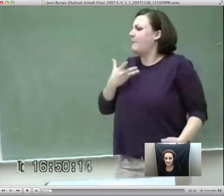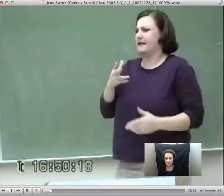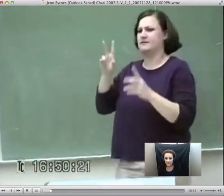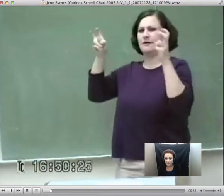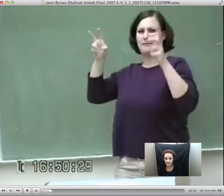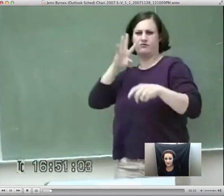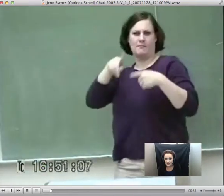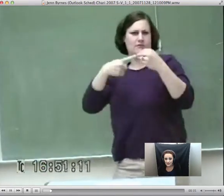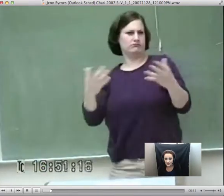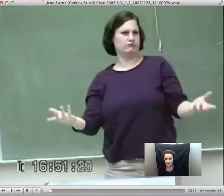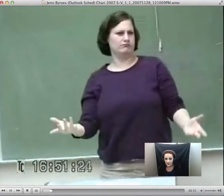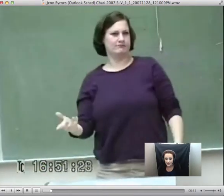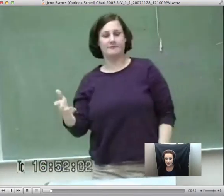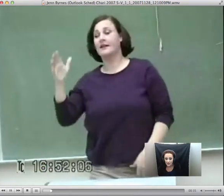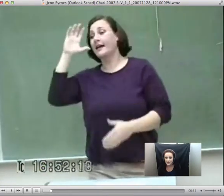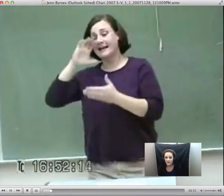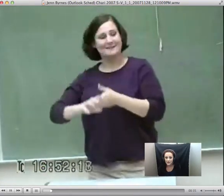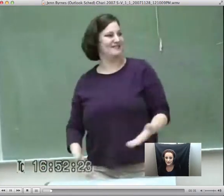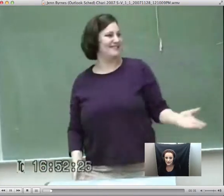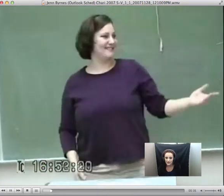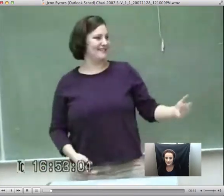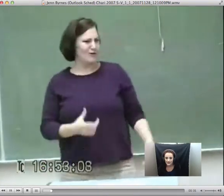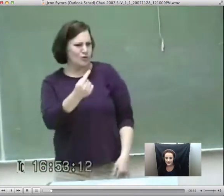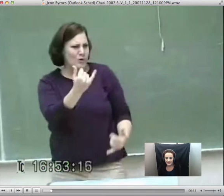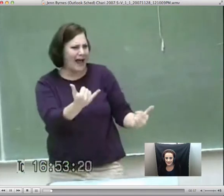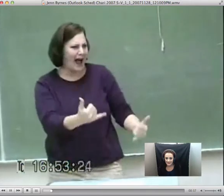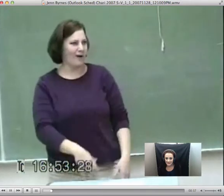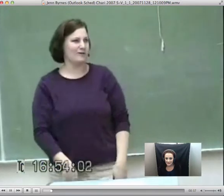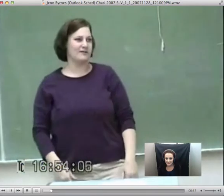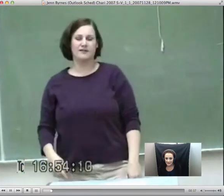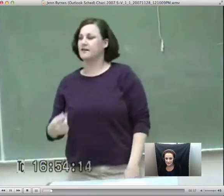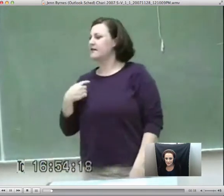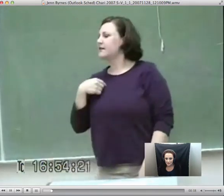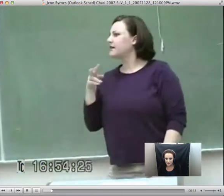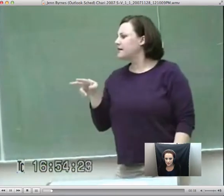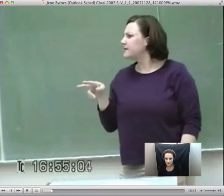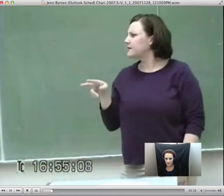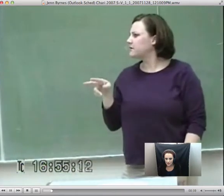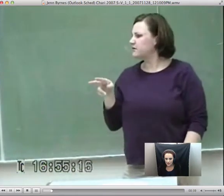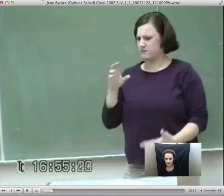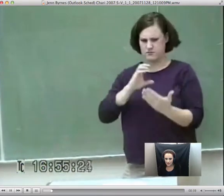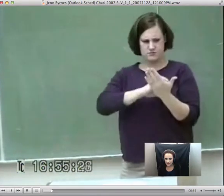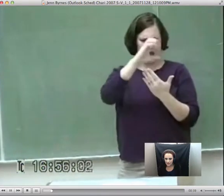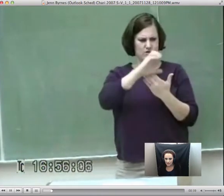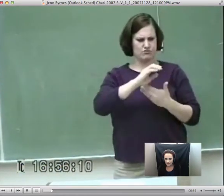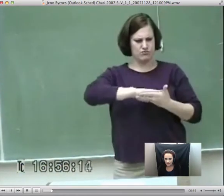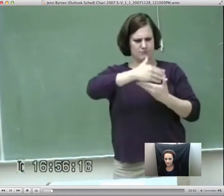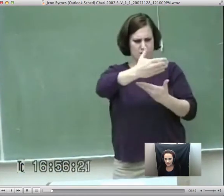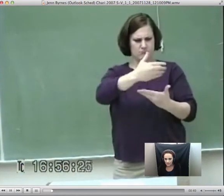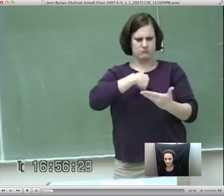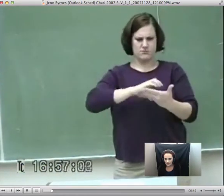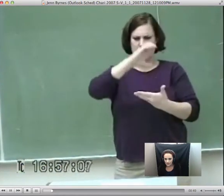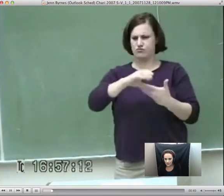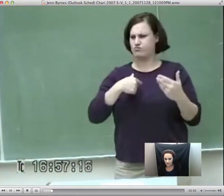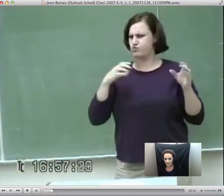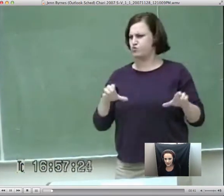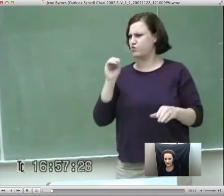like, "Come on, just tell me your topic, what are you talking about?" And the husband's like, "We'll talk about it right now." So I pulled up the